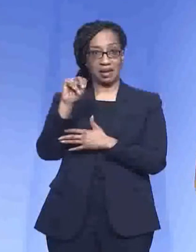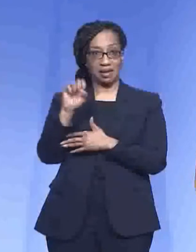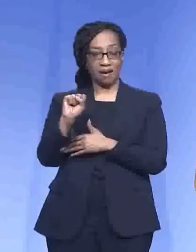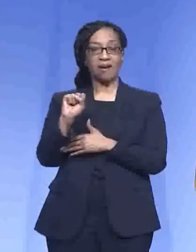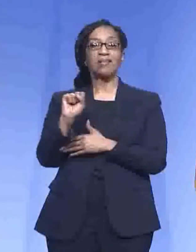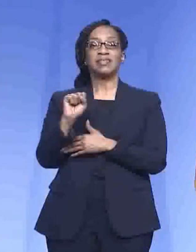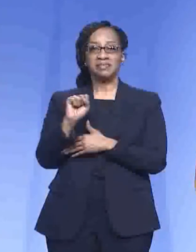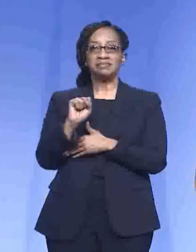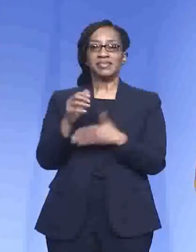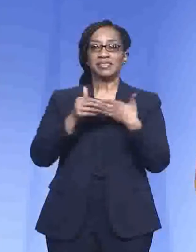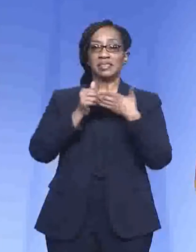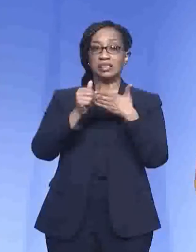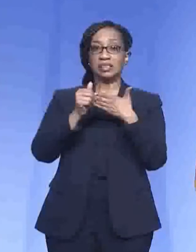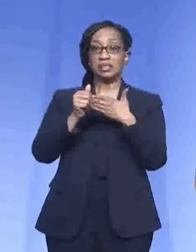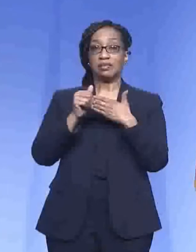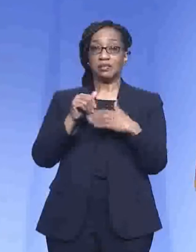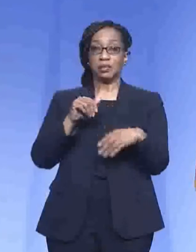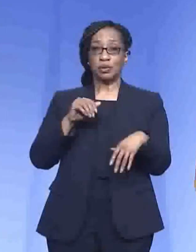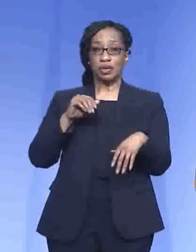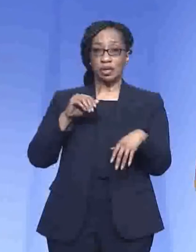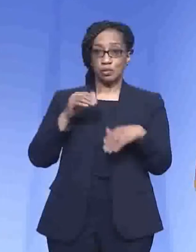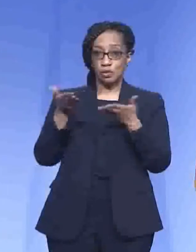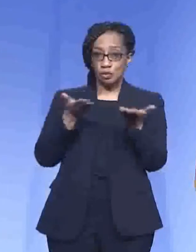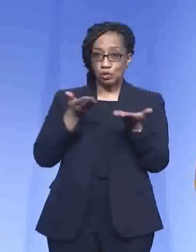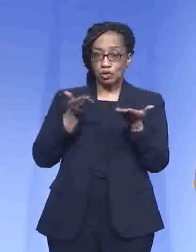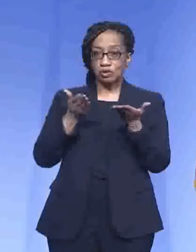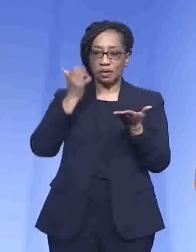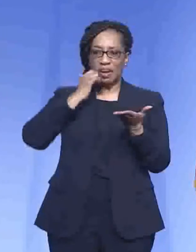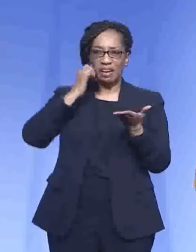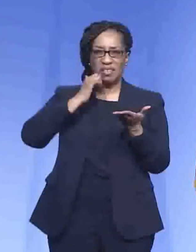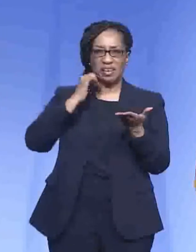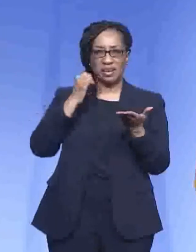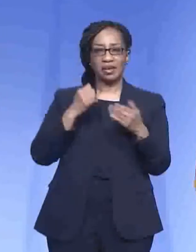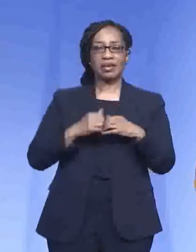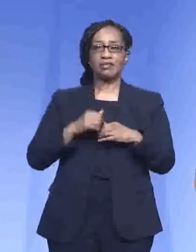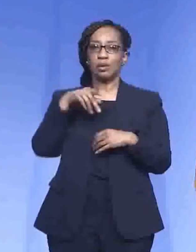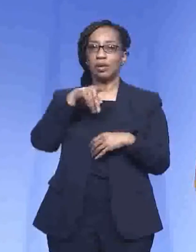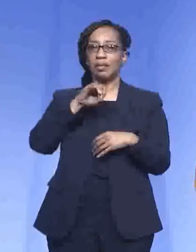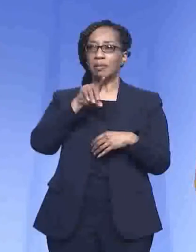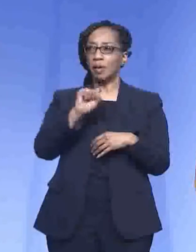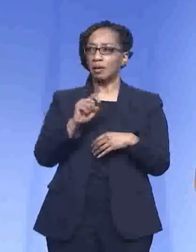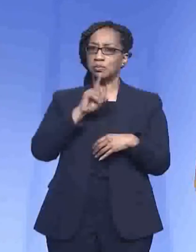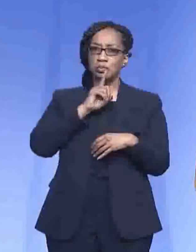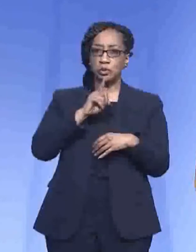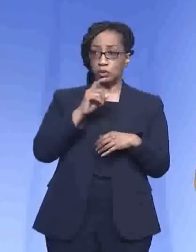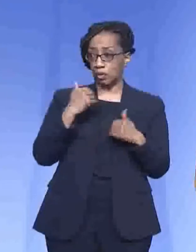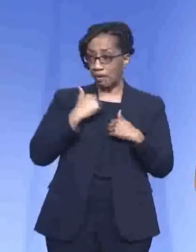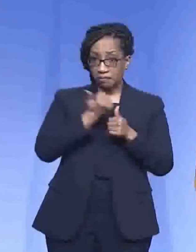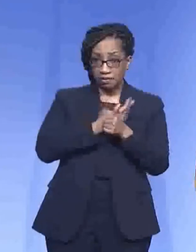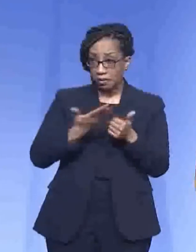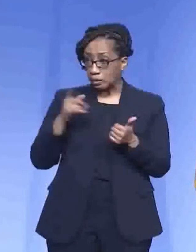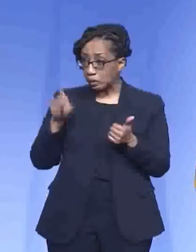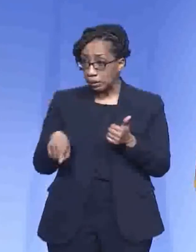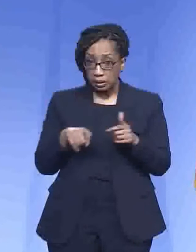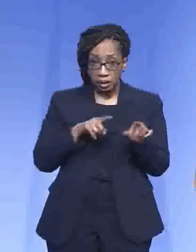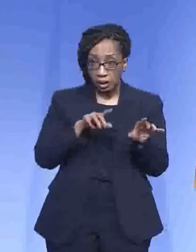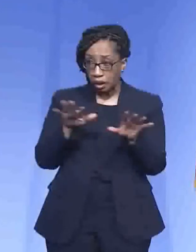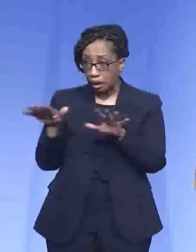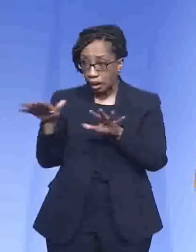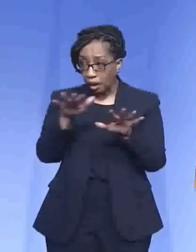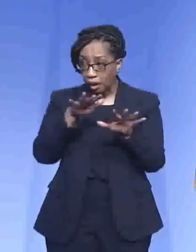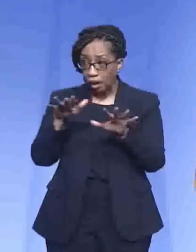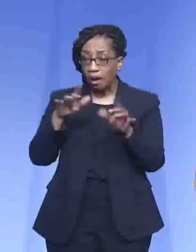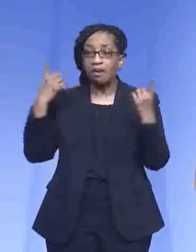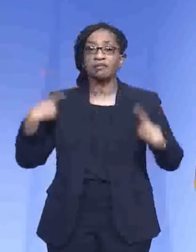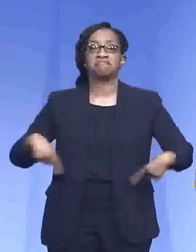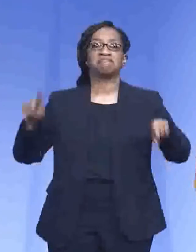Services. She is responsible for day-to-day operation in all of the public pods to ensure that they have the resources they need to be successful in